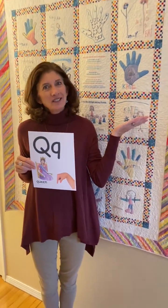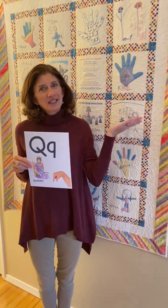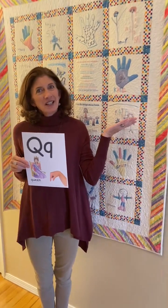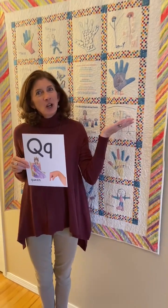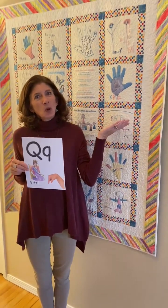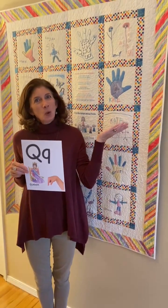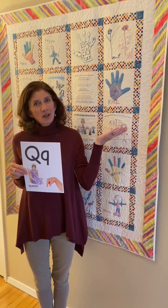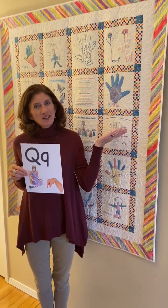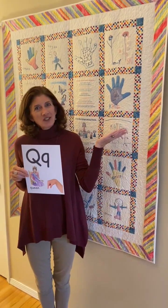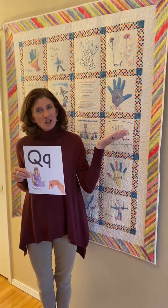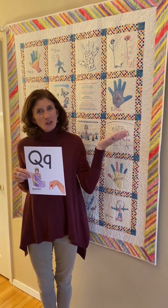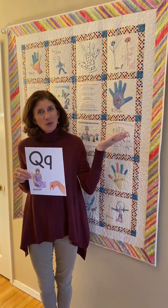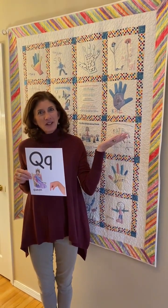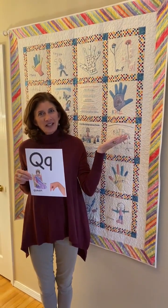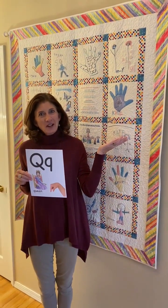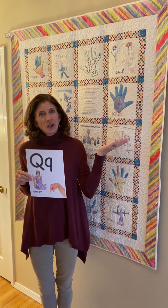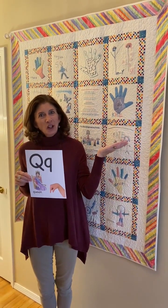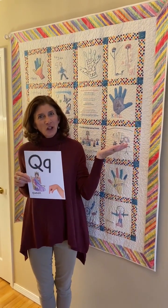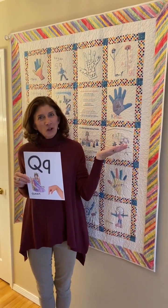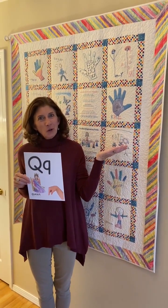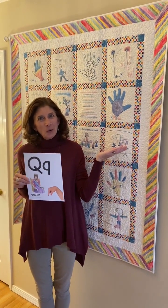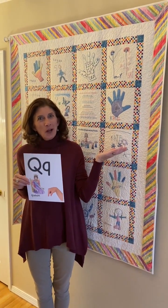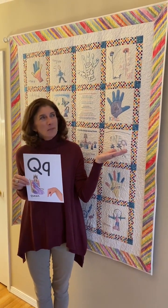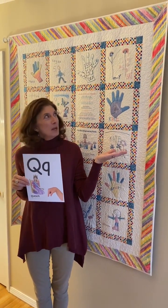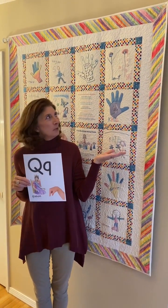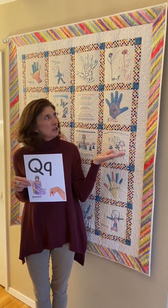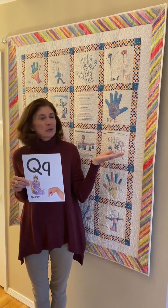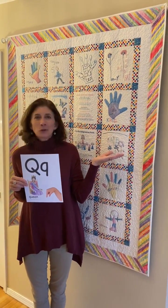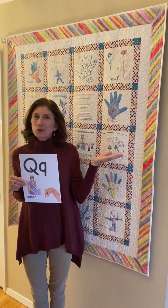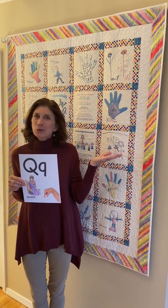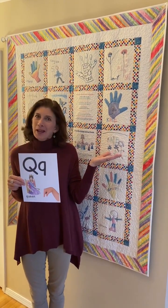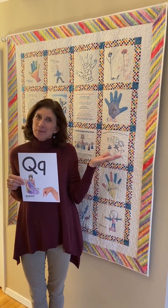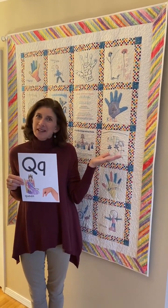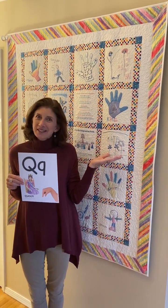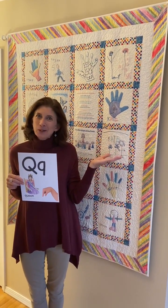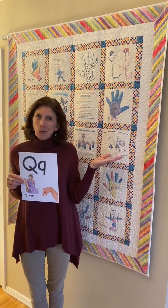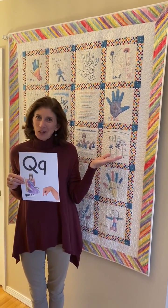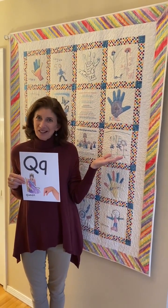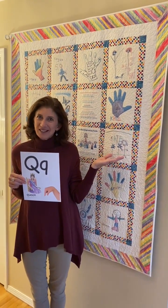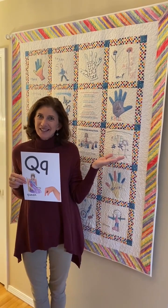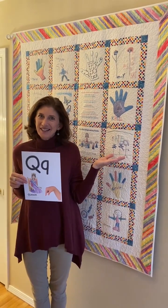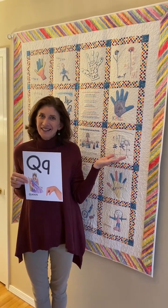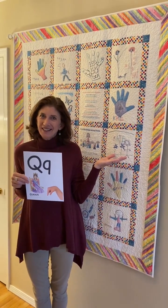Quilt. Quilt starts with the letter Q. My preschoolers made me this quilt.